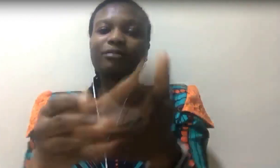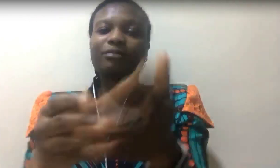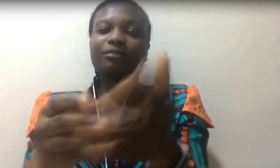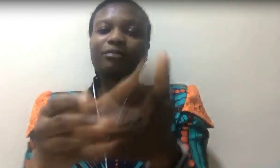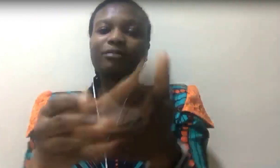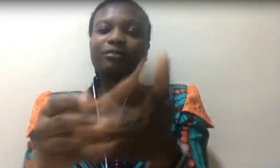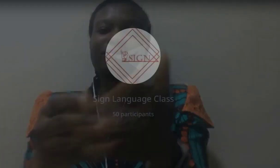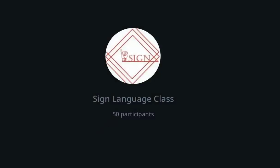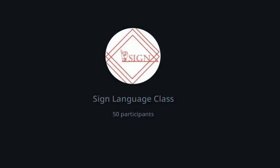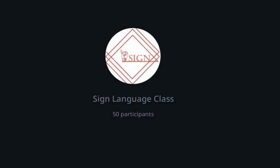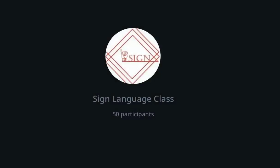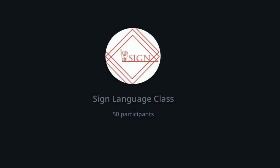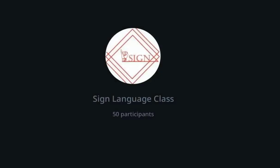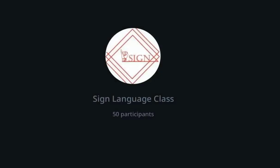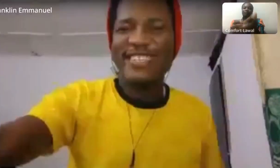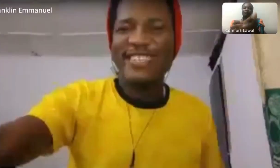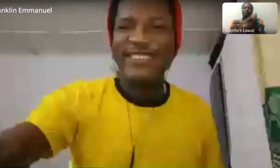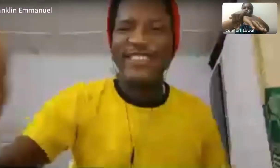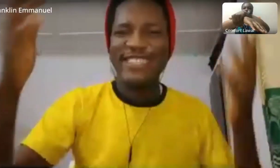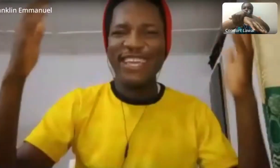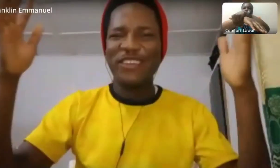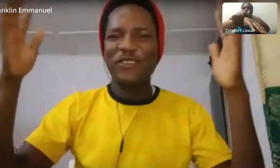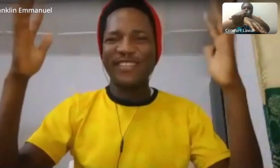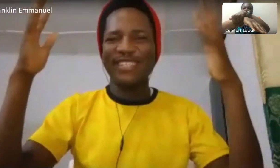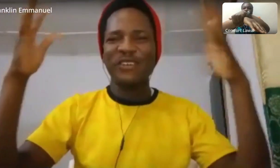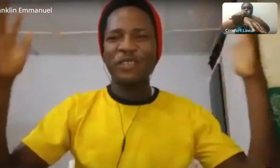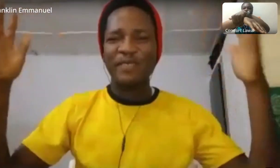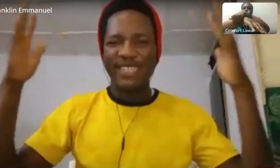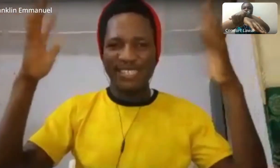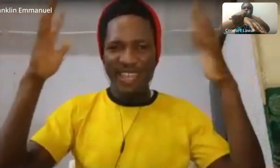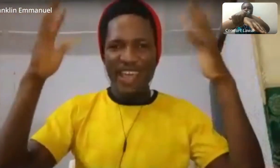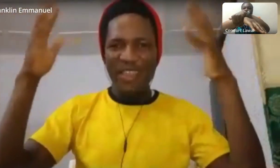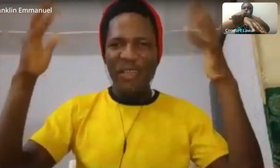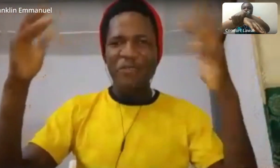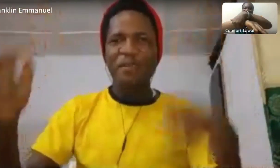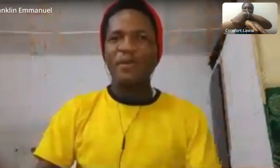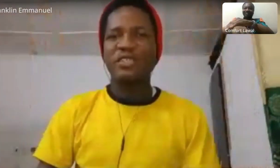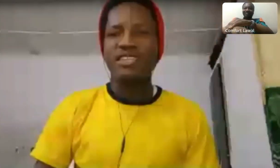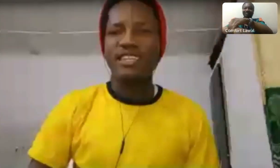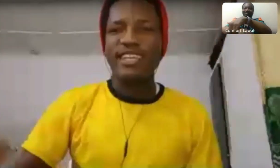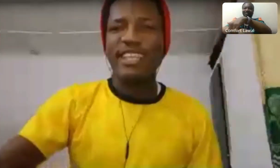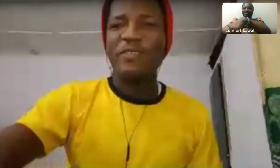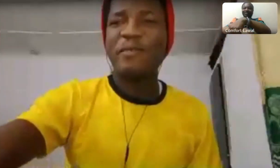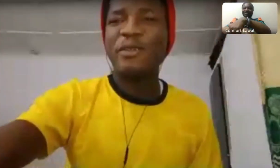That's 100. That's 100. Thank you. That's 100%. Thank you very much. Comforting Lawal. That was